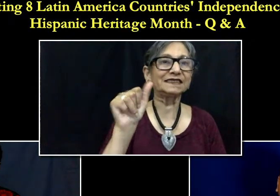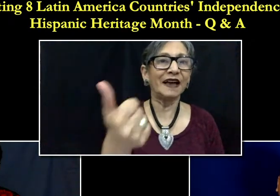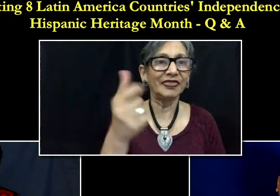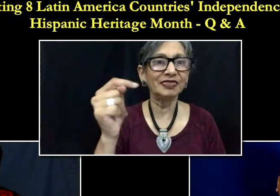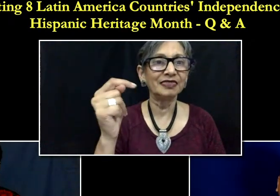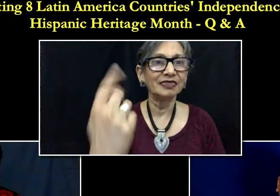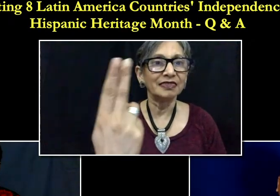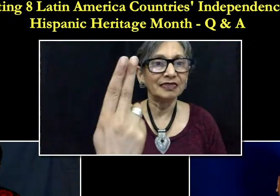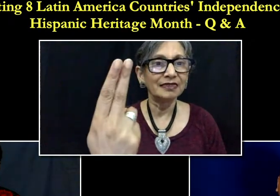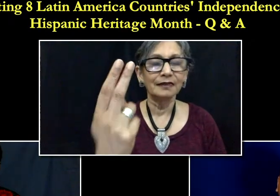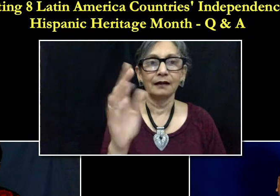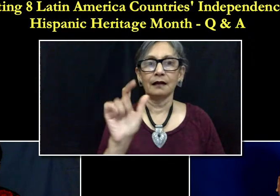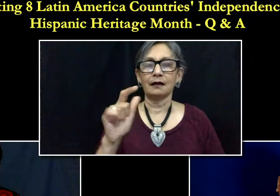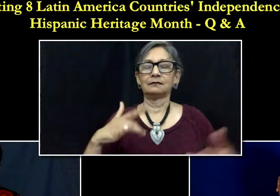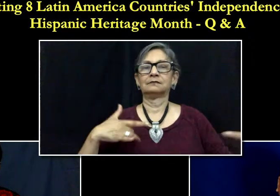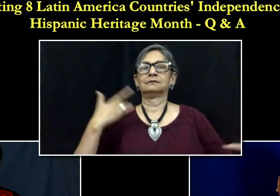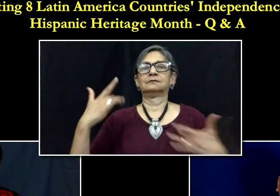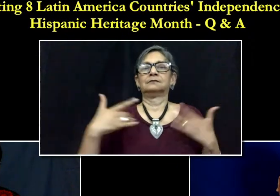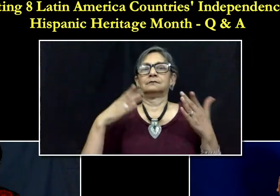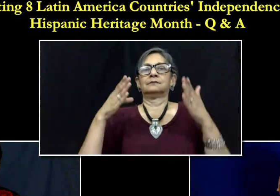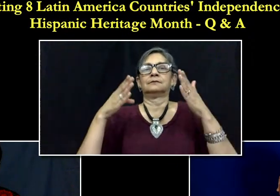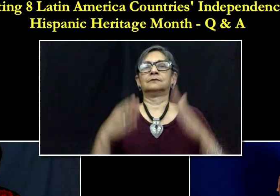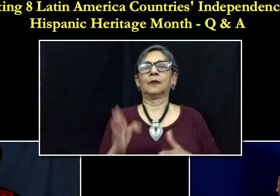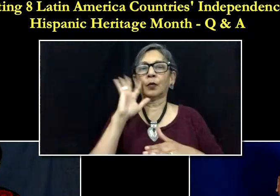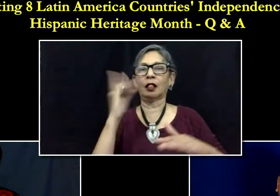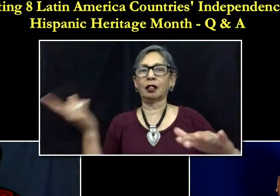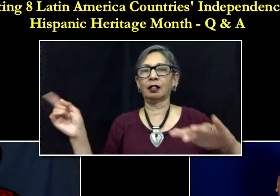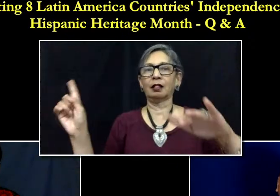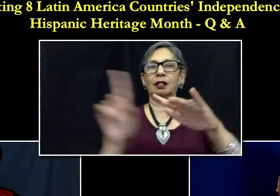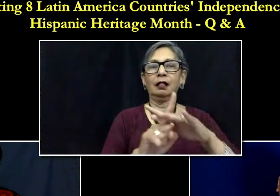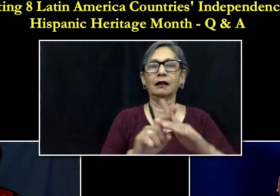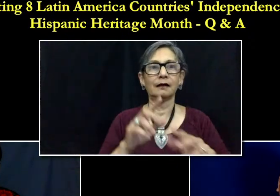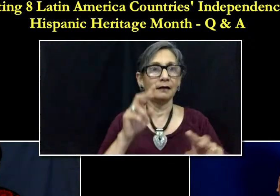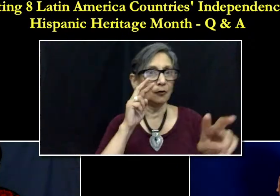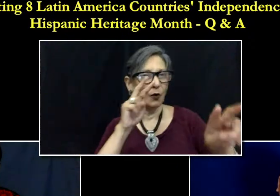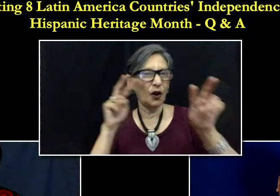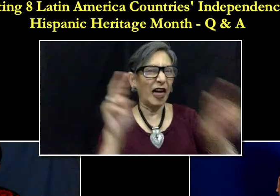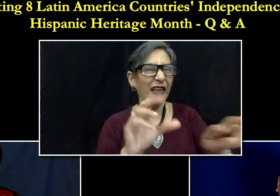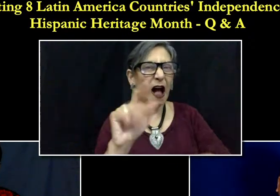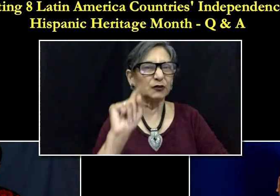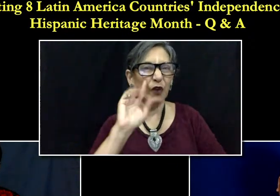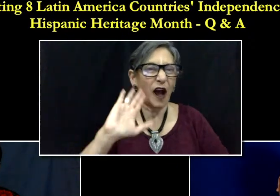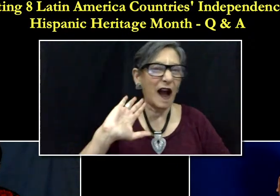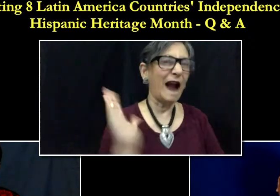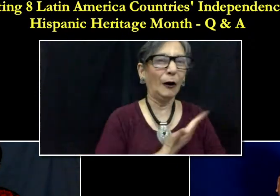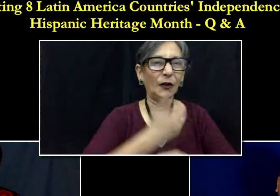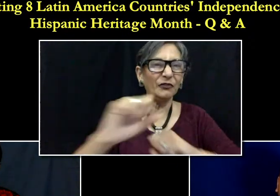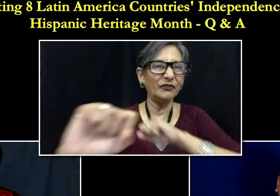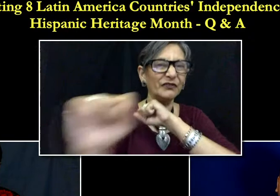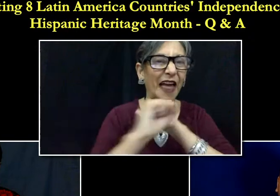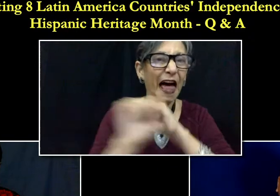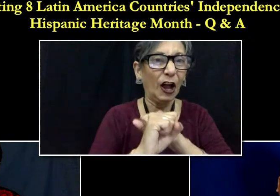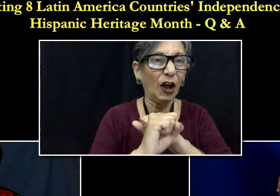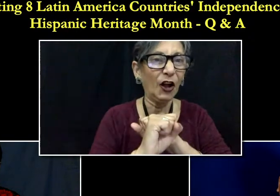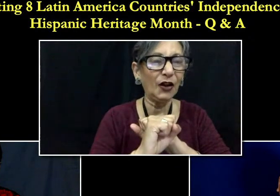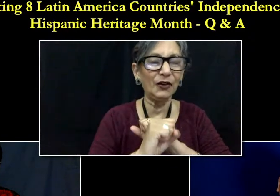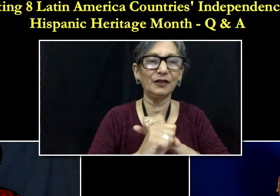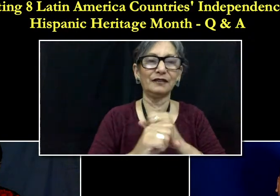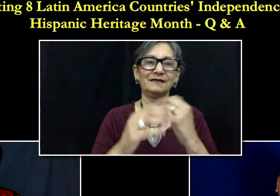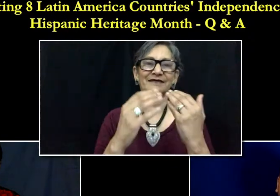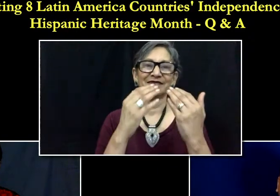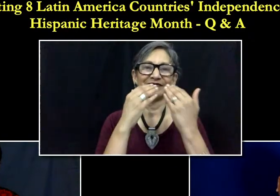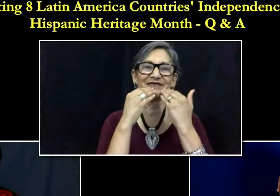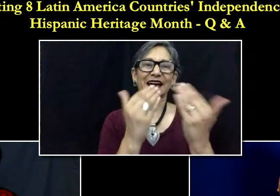will see you all on October the 10th. All right. So we're going to have an exciting presenter.